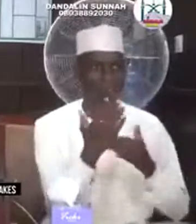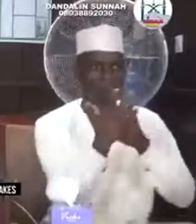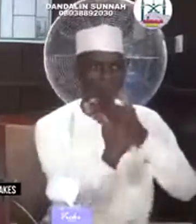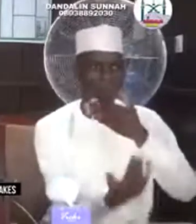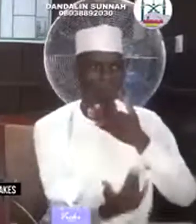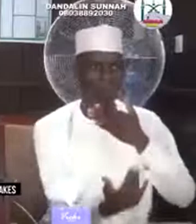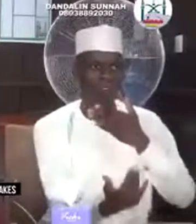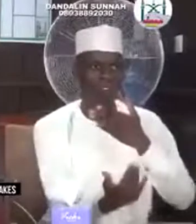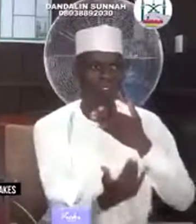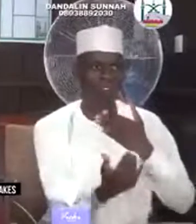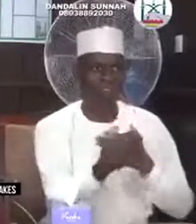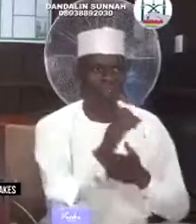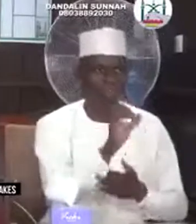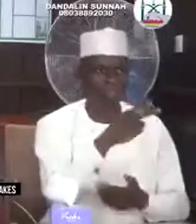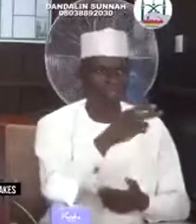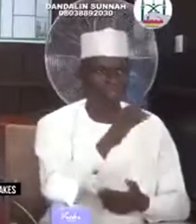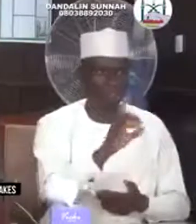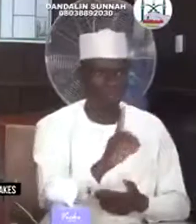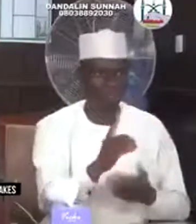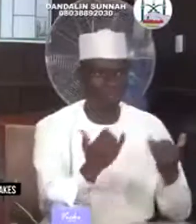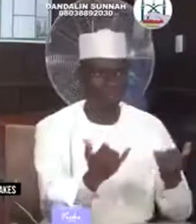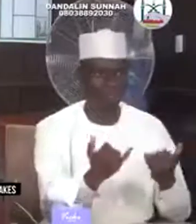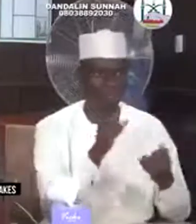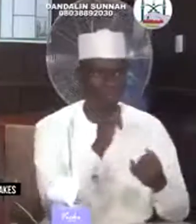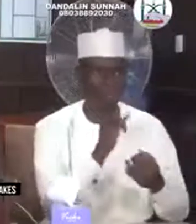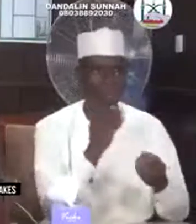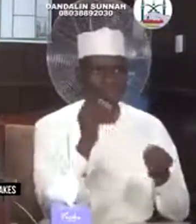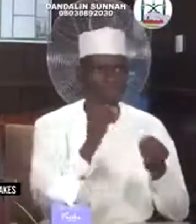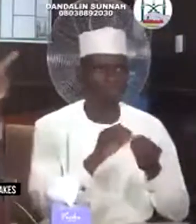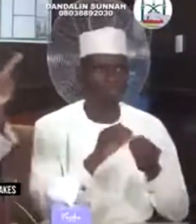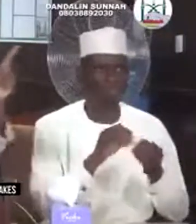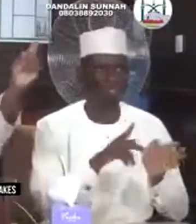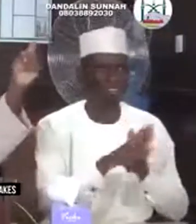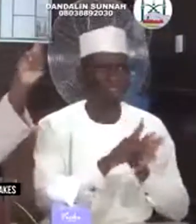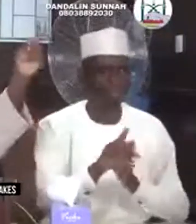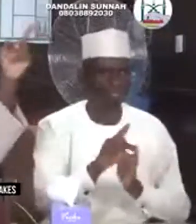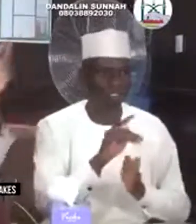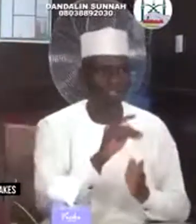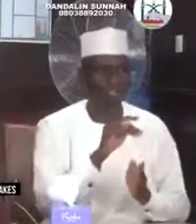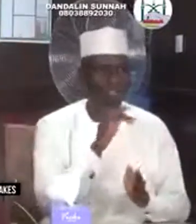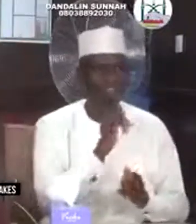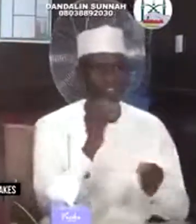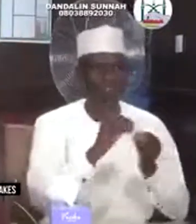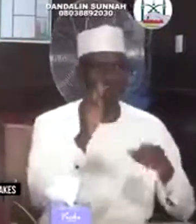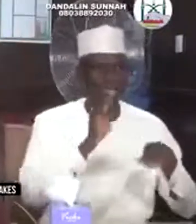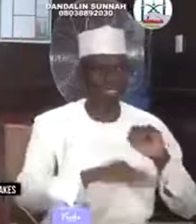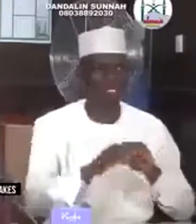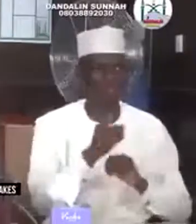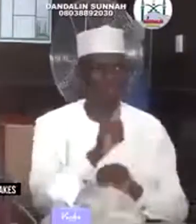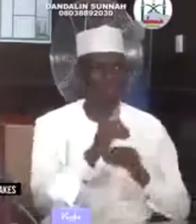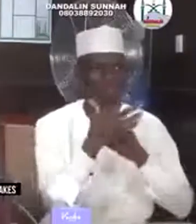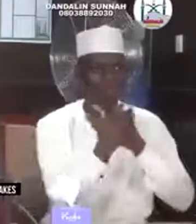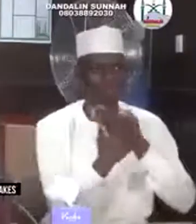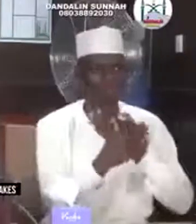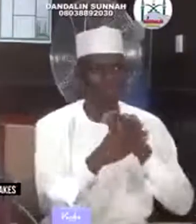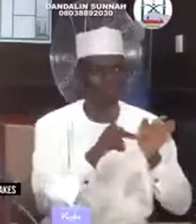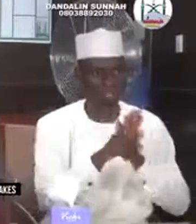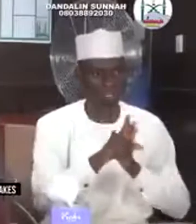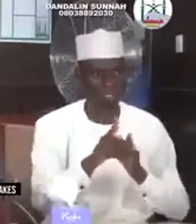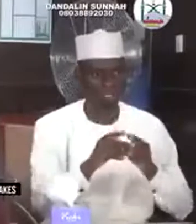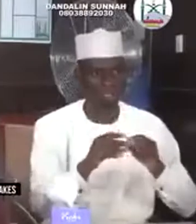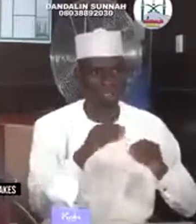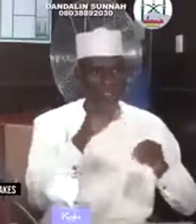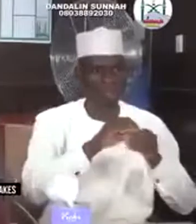The bloodshed now is more than combined together the bloodshed during Jonathan's regime. Combined